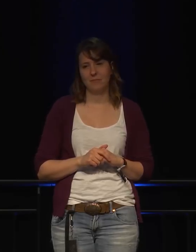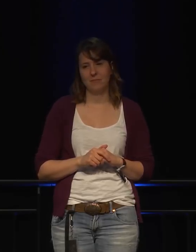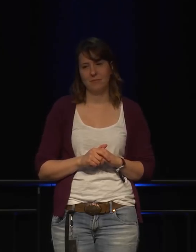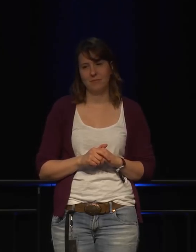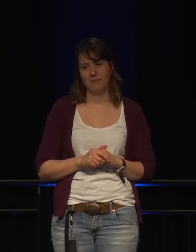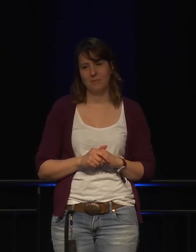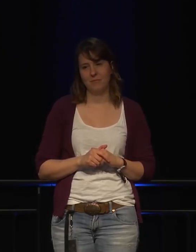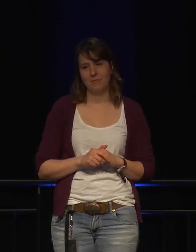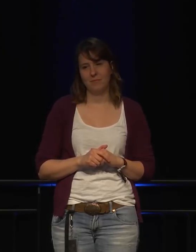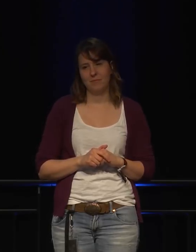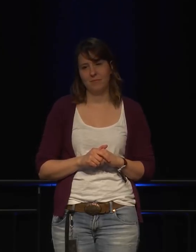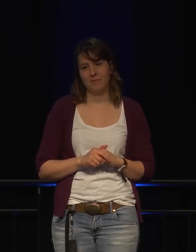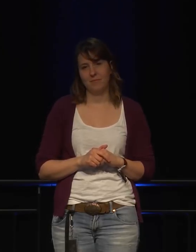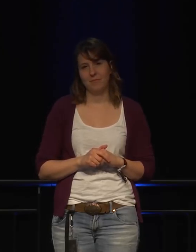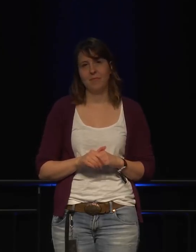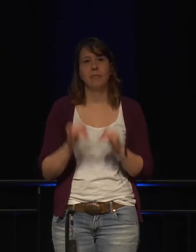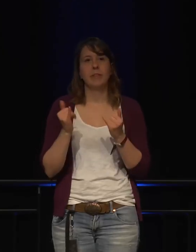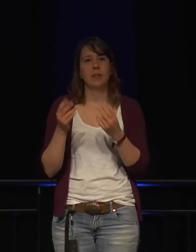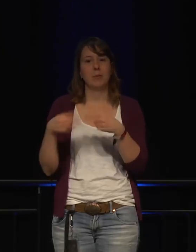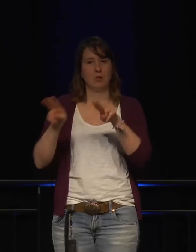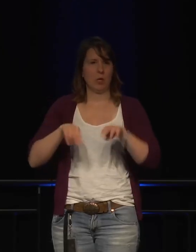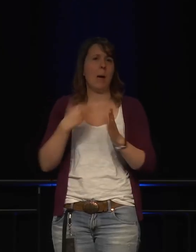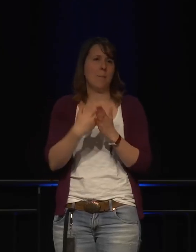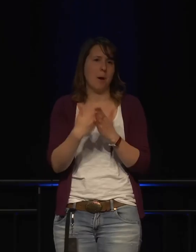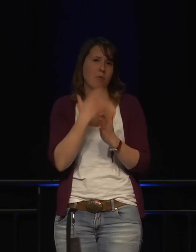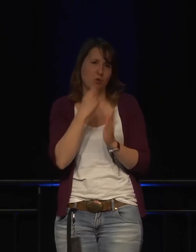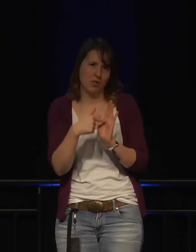Now, we are coming back to examples.